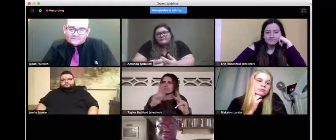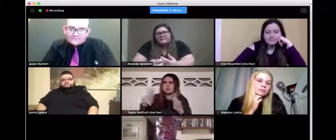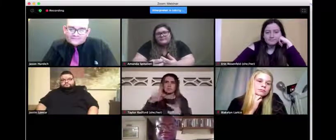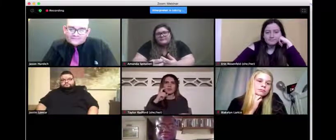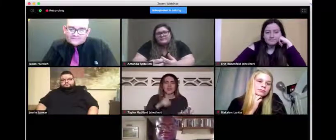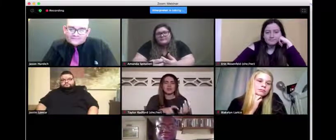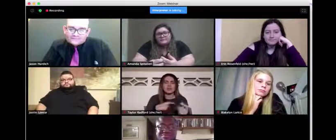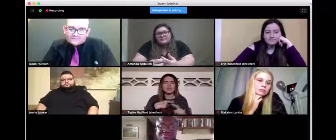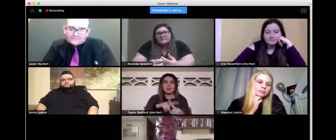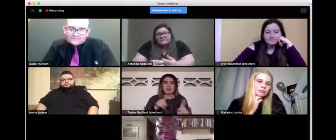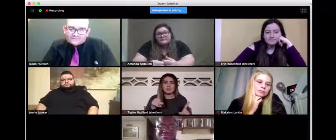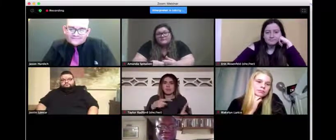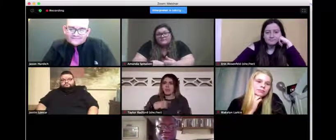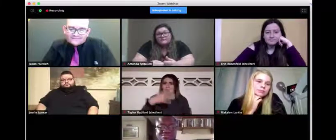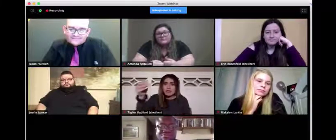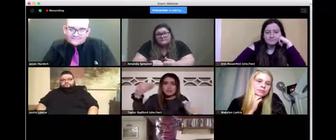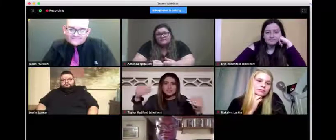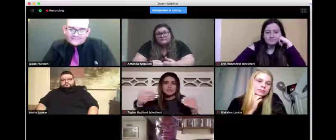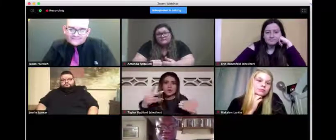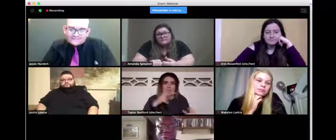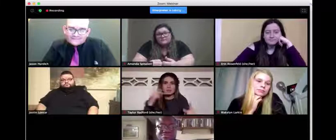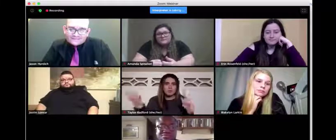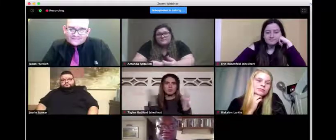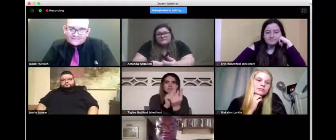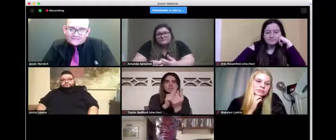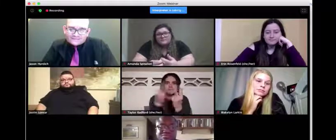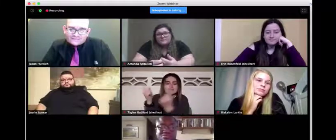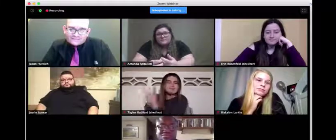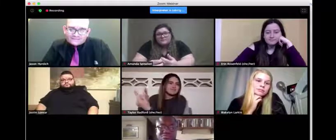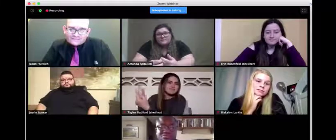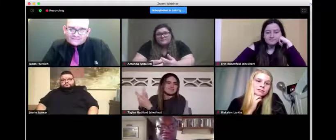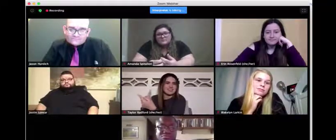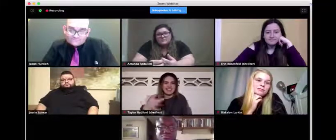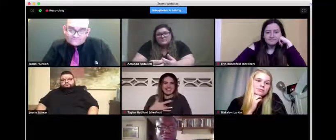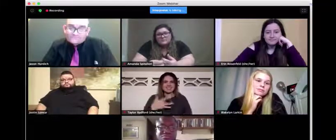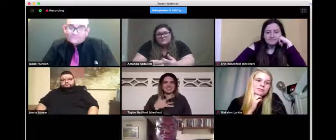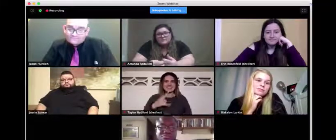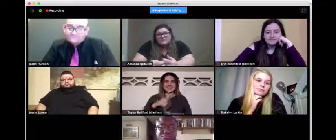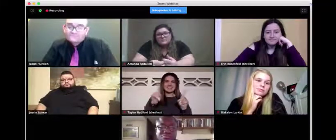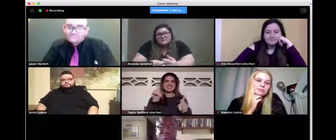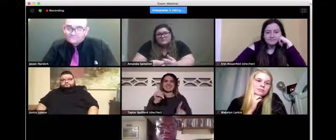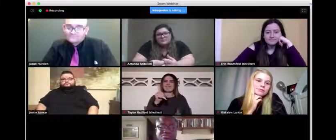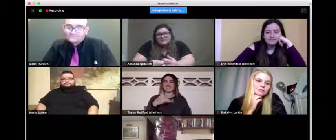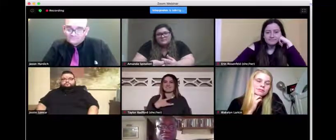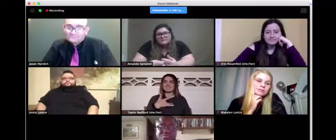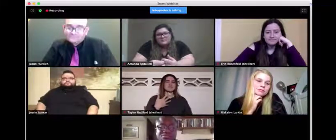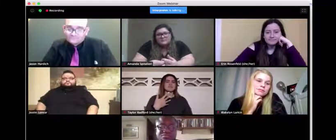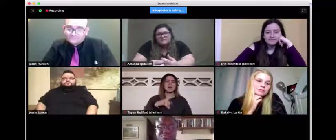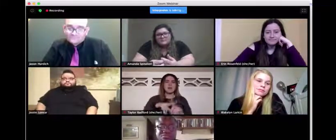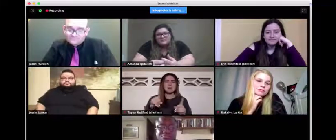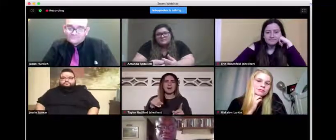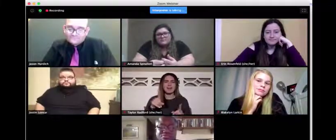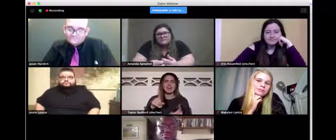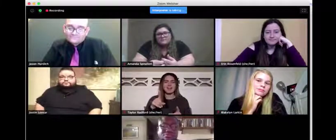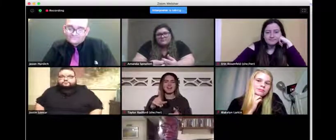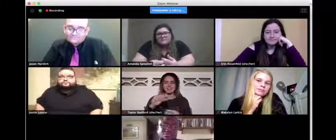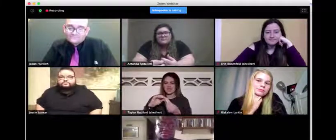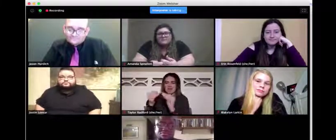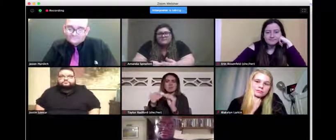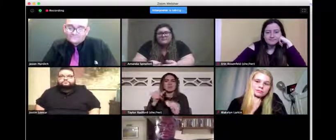me, and it's a different kind of feeling. But the numbers don't change who you are as a person. Don't let them change,